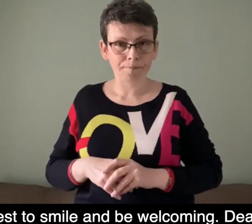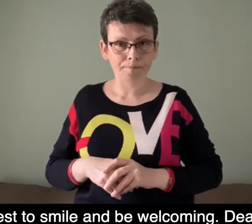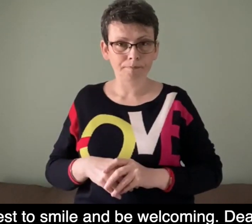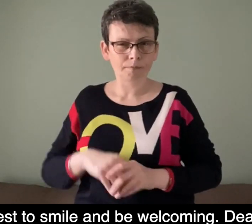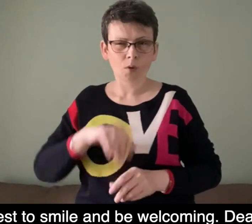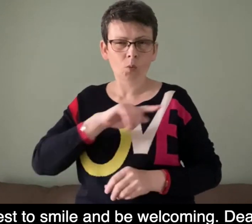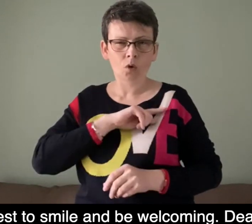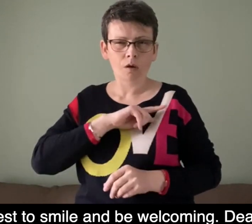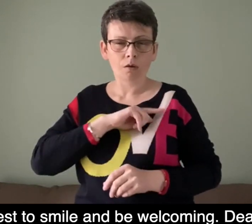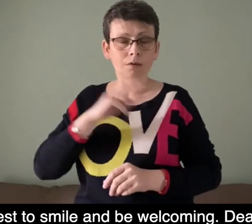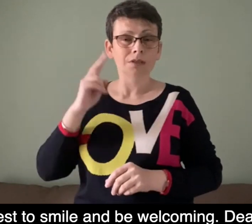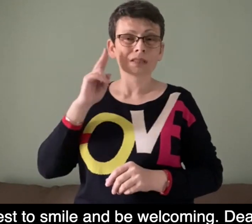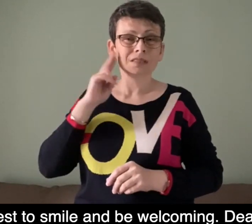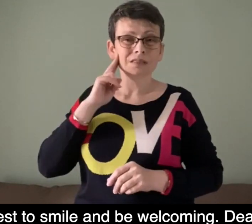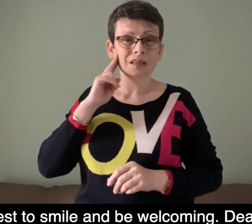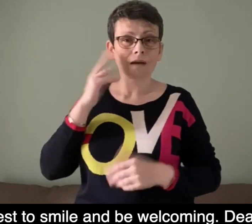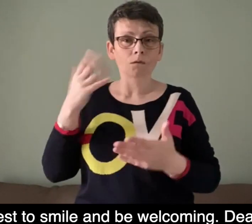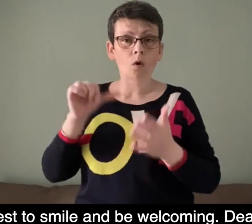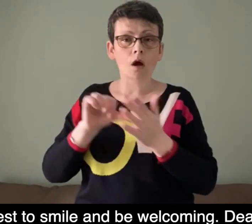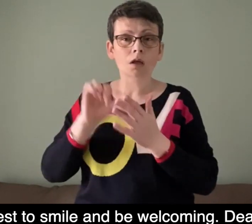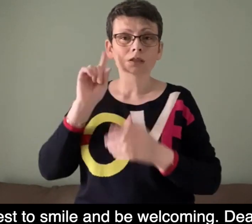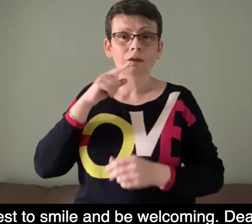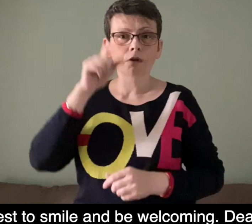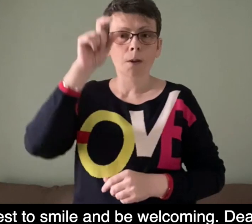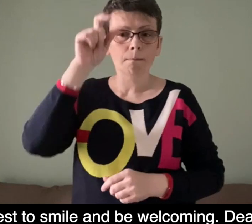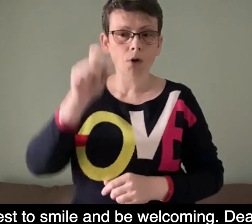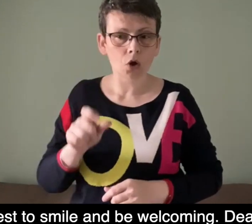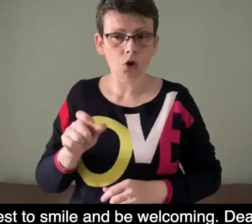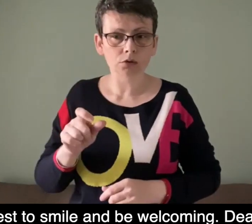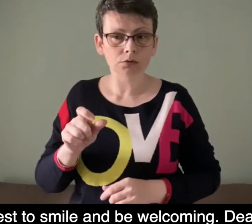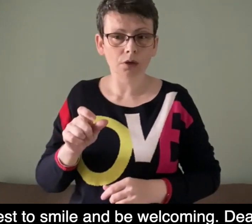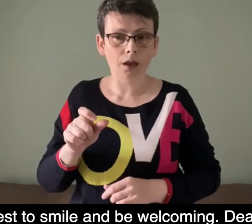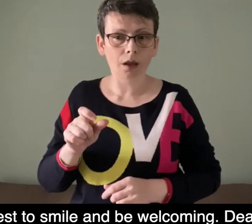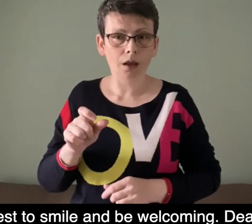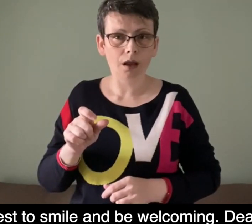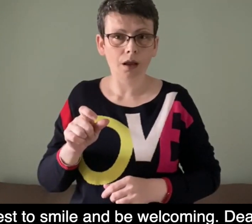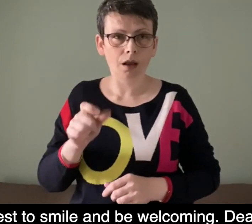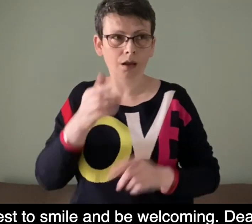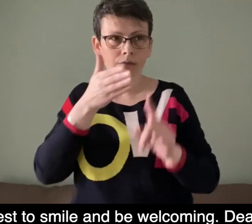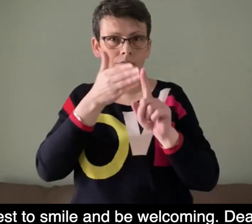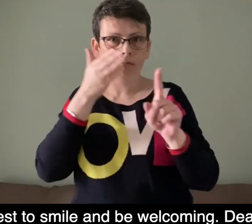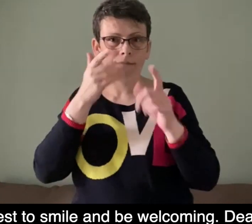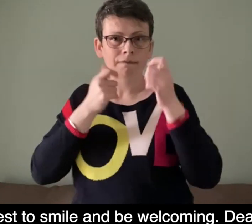Deaf and hard of hearing people can be nervous when they see people's facial expressions.